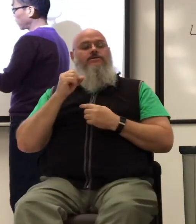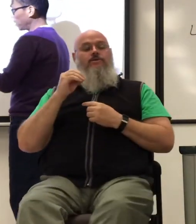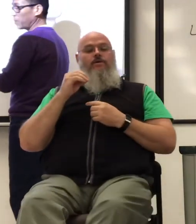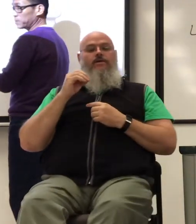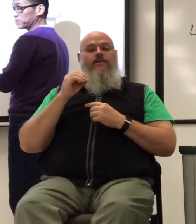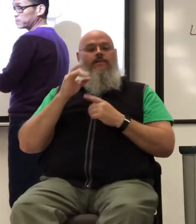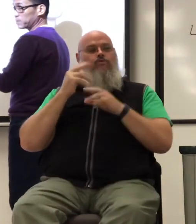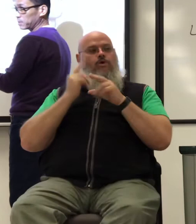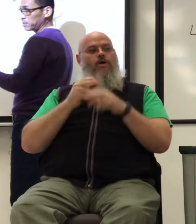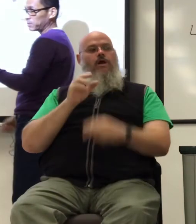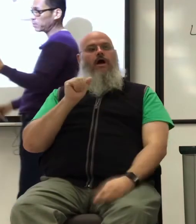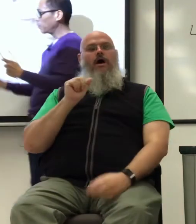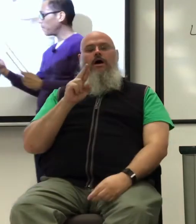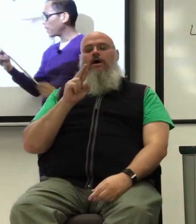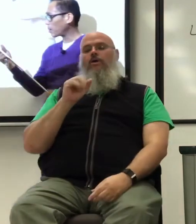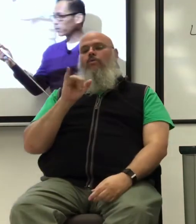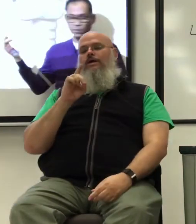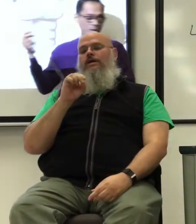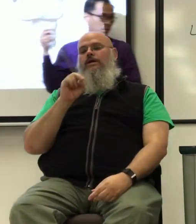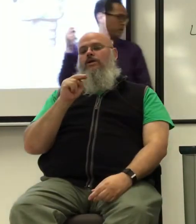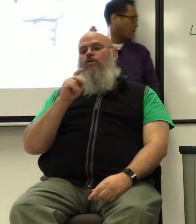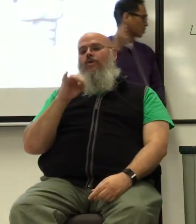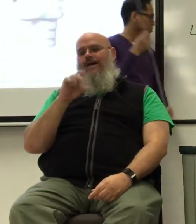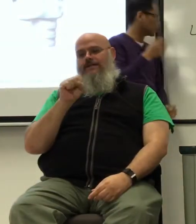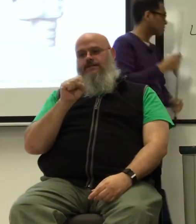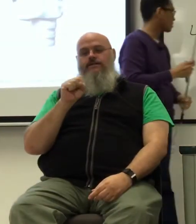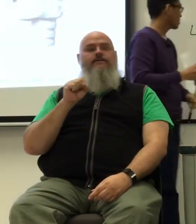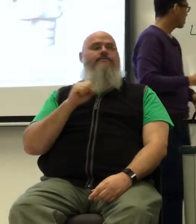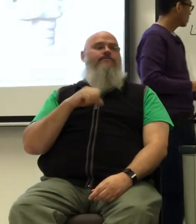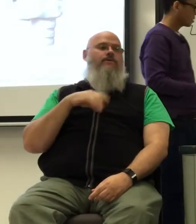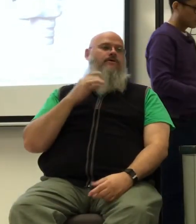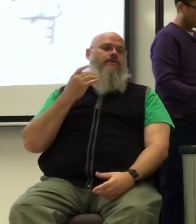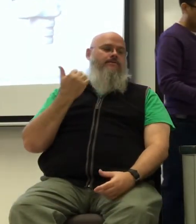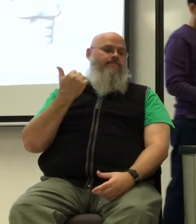the arytenoids. So note the paired arytenoid cartilages.